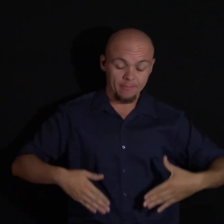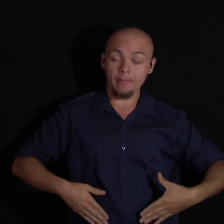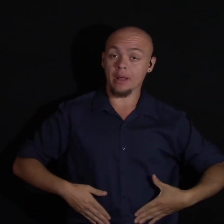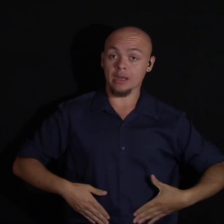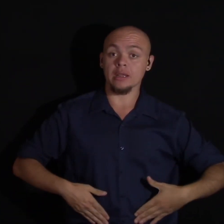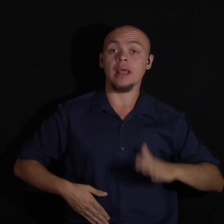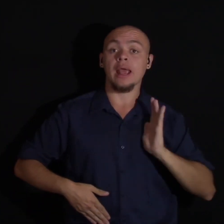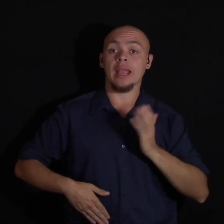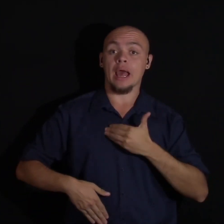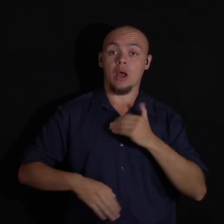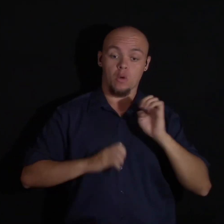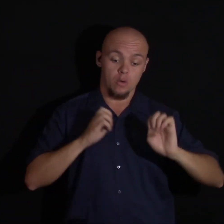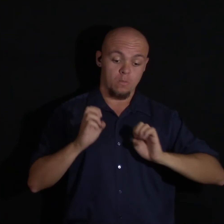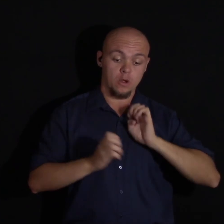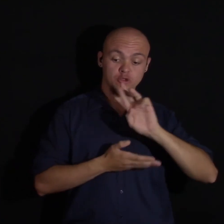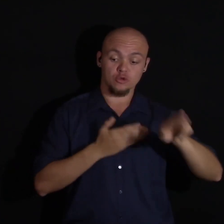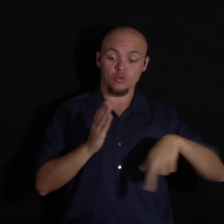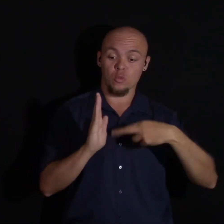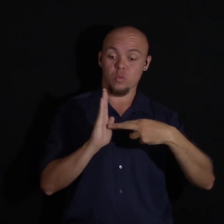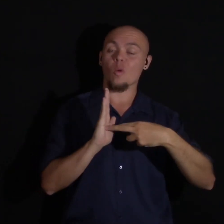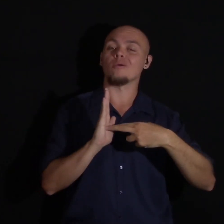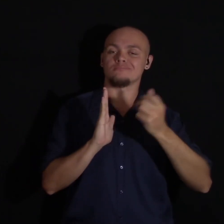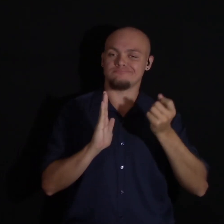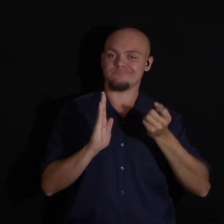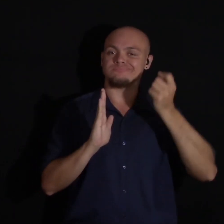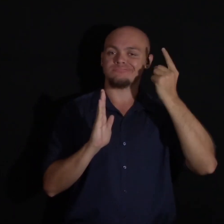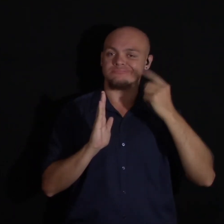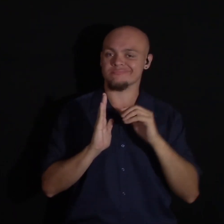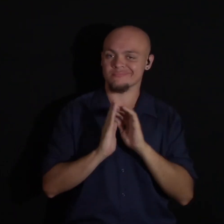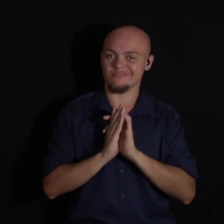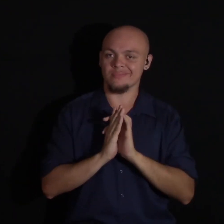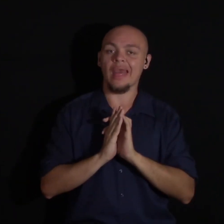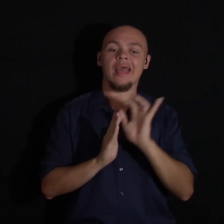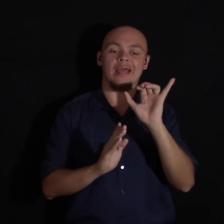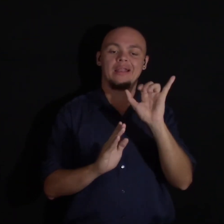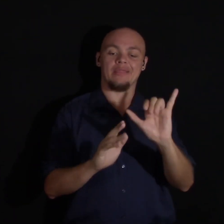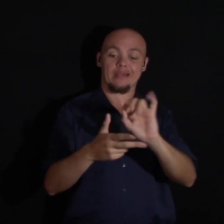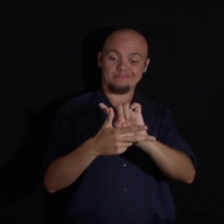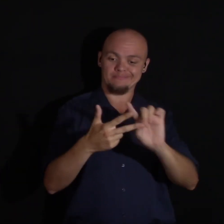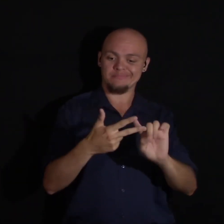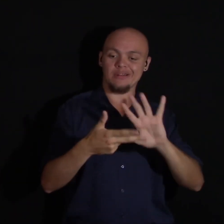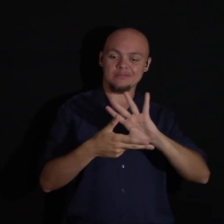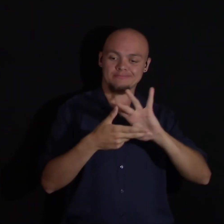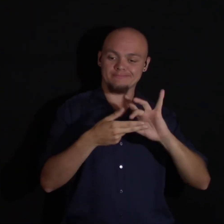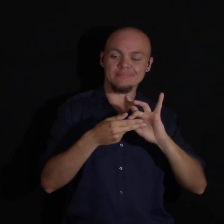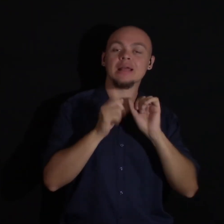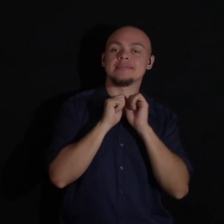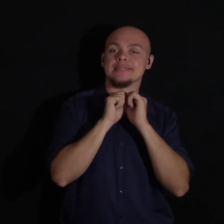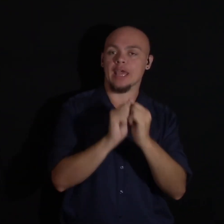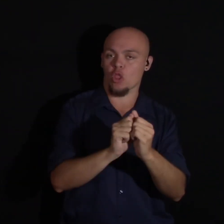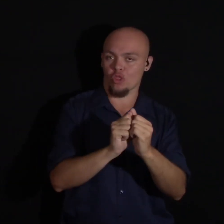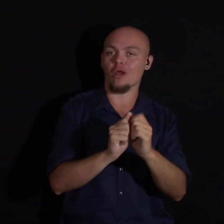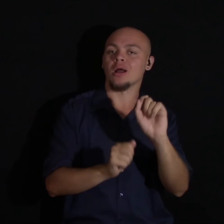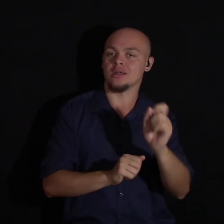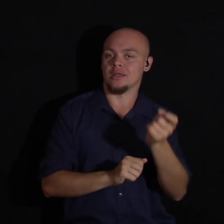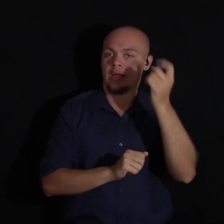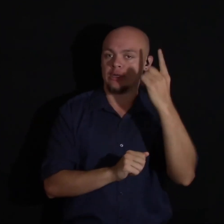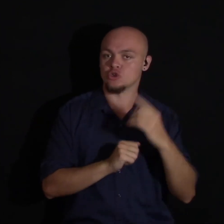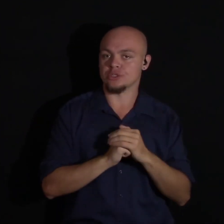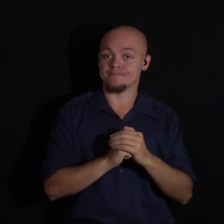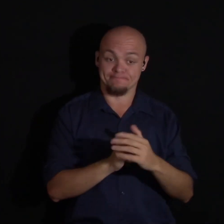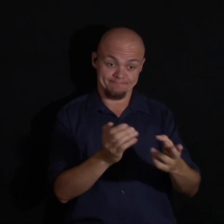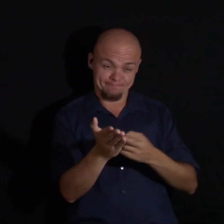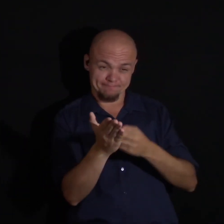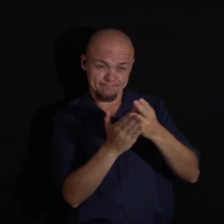role of our emotions, because then we would really start showing up in that capacity. What would happen if we started telling the truth and